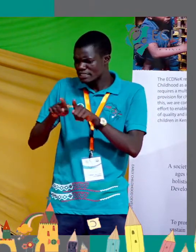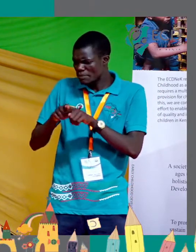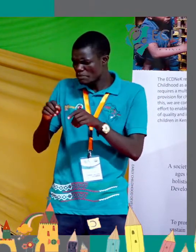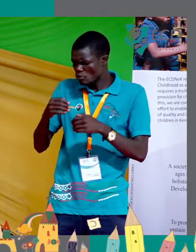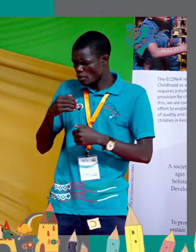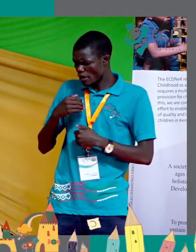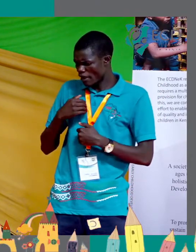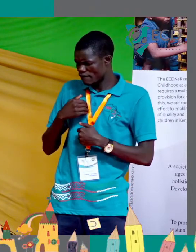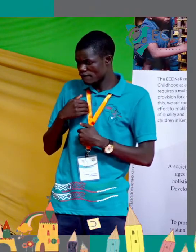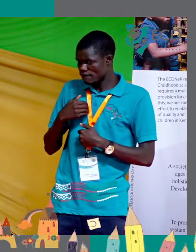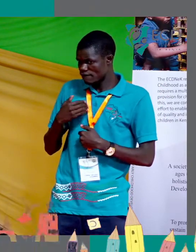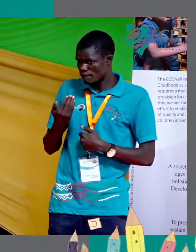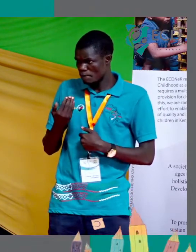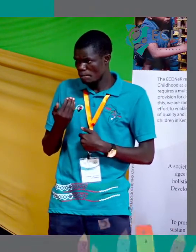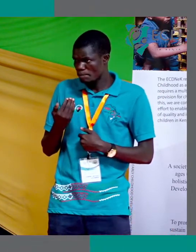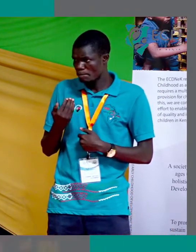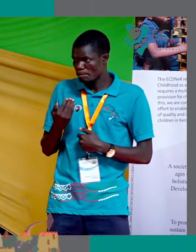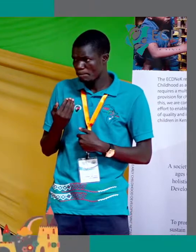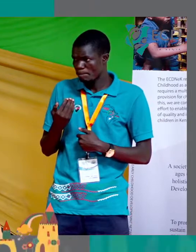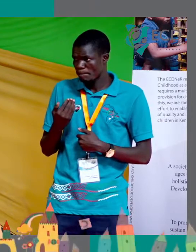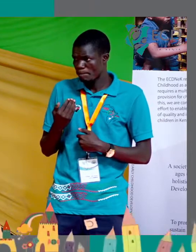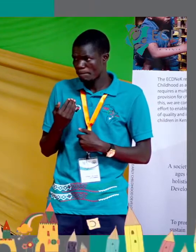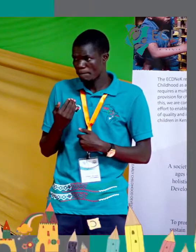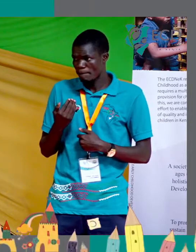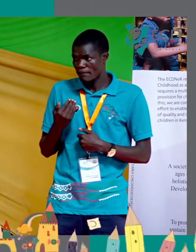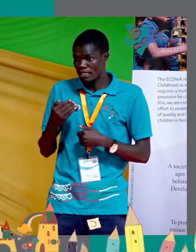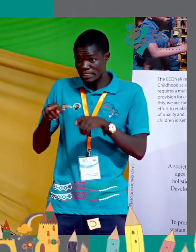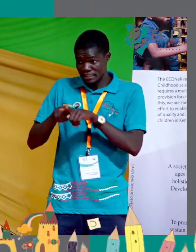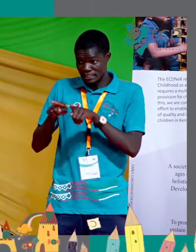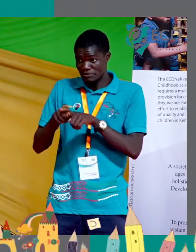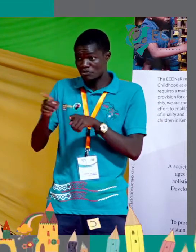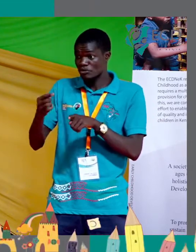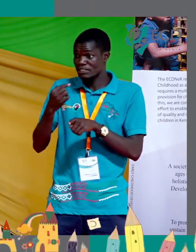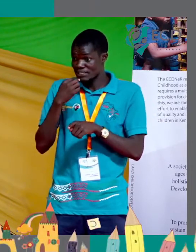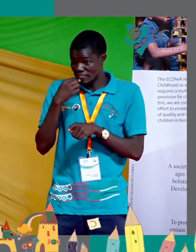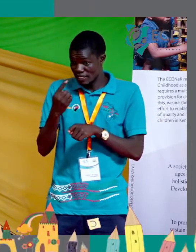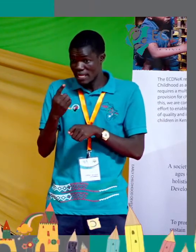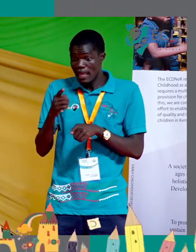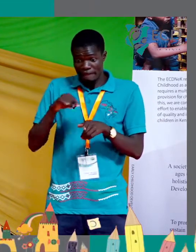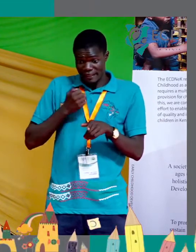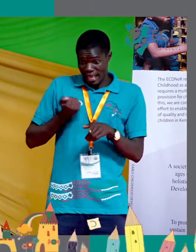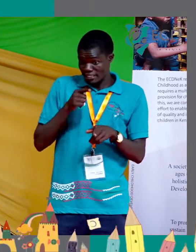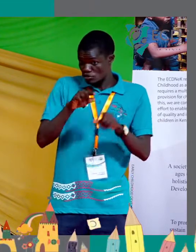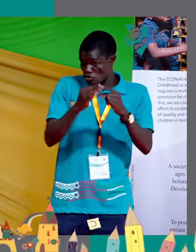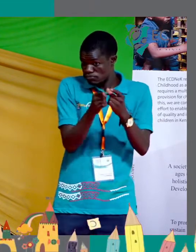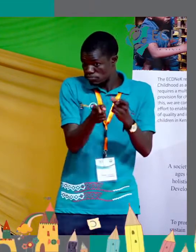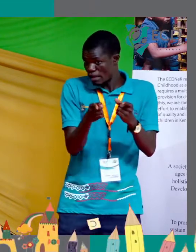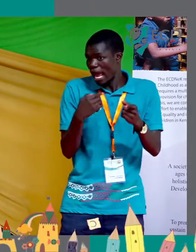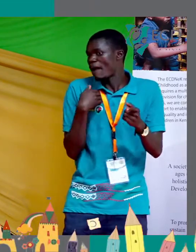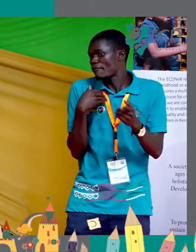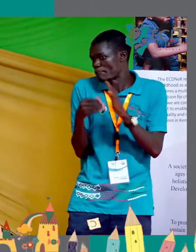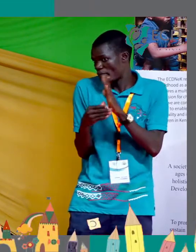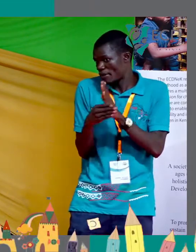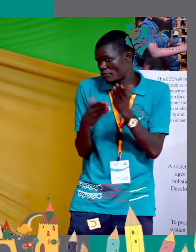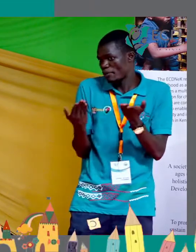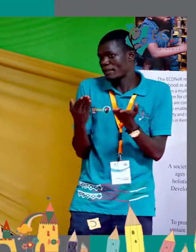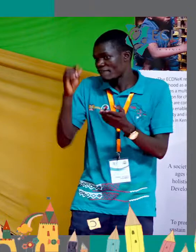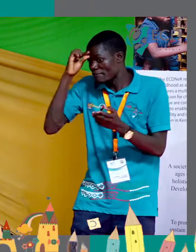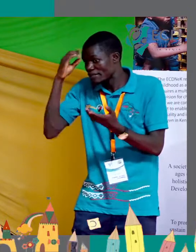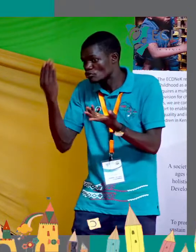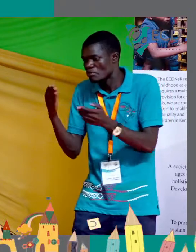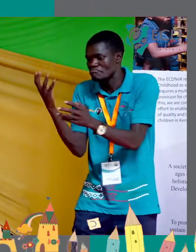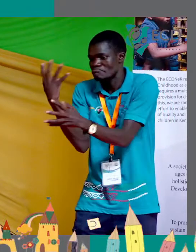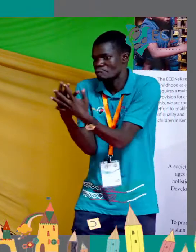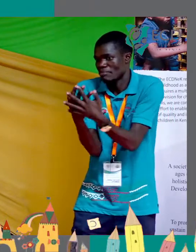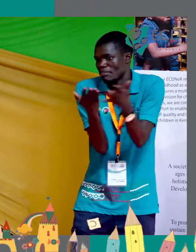have, because they've committed some offense, and you have said they should come to us. Then we have boys